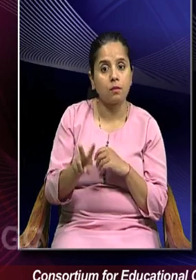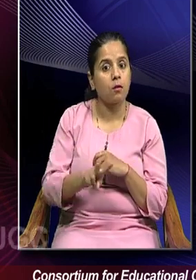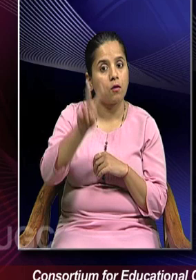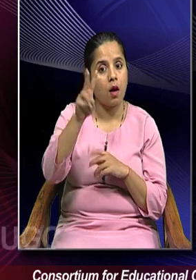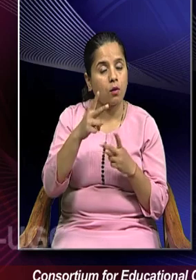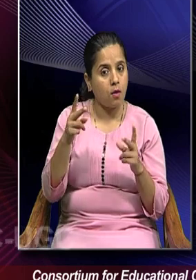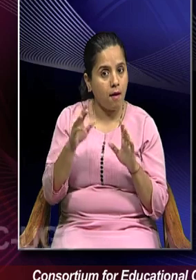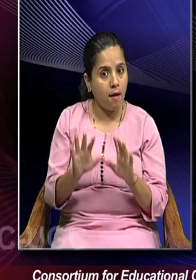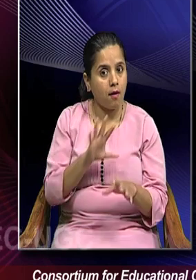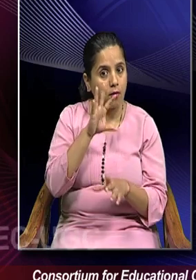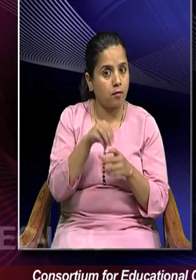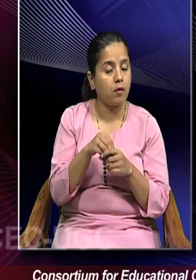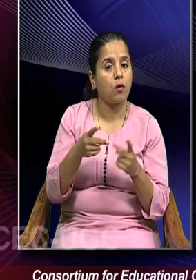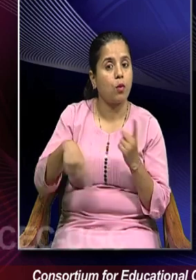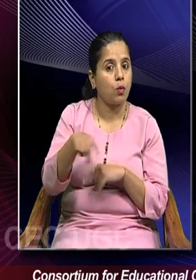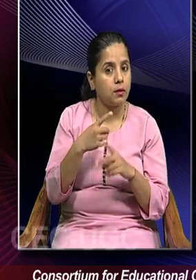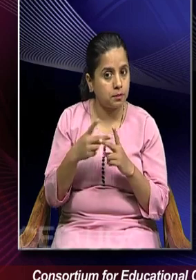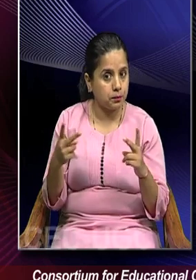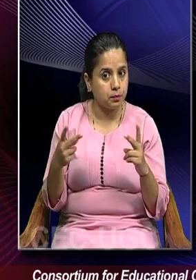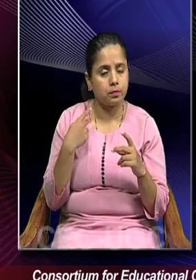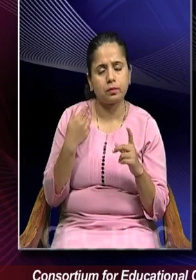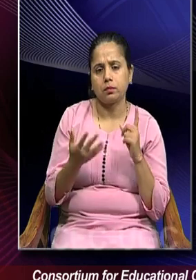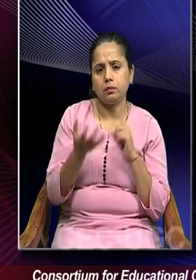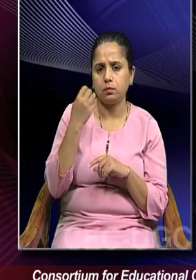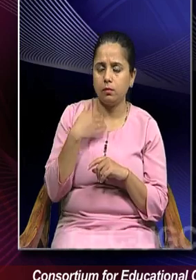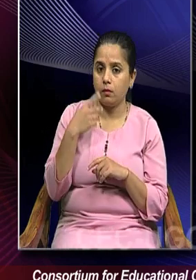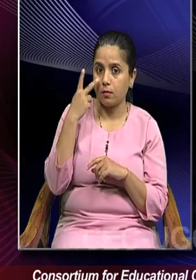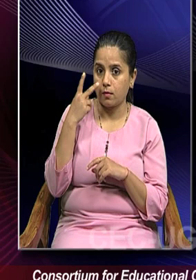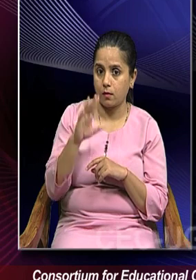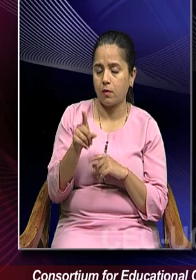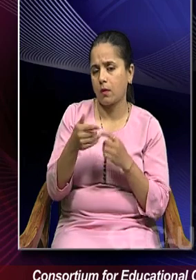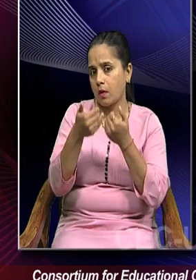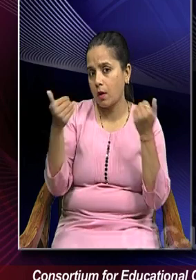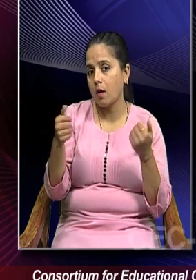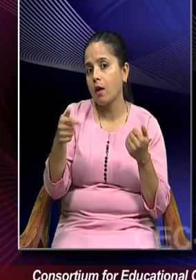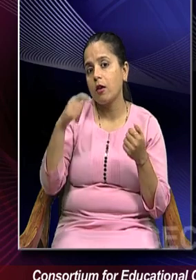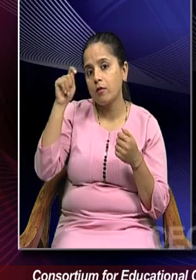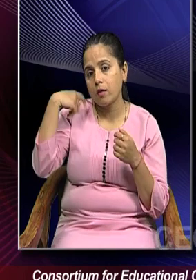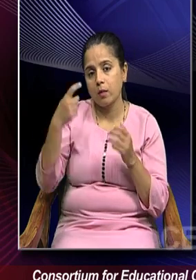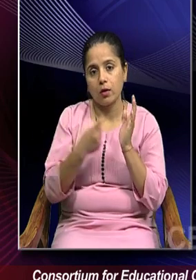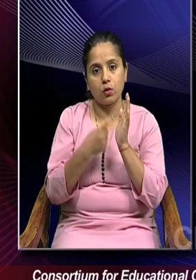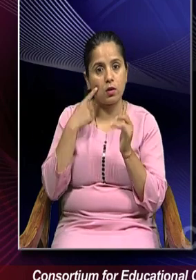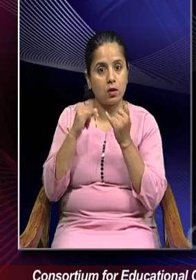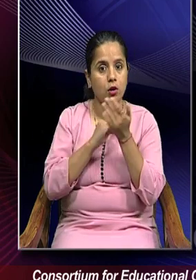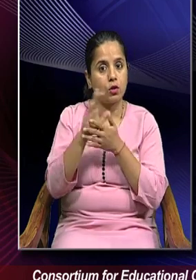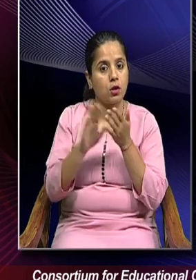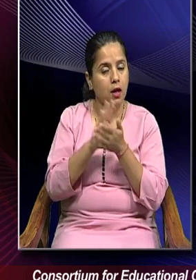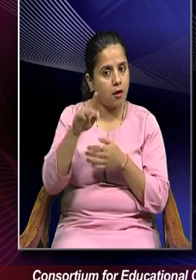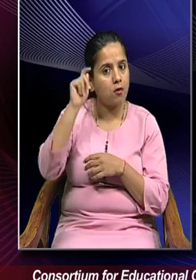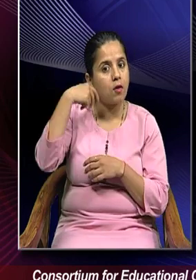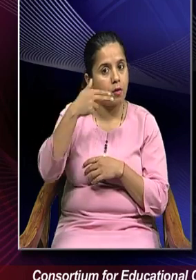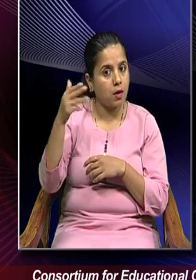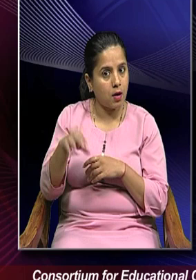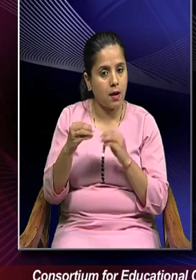which are there in that sense. And we find that apart from these films, Rishikesh Mukherjee also made a film